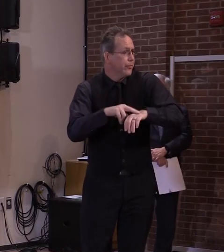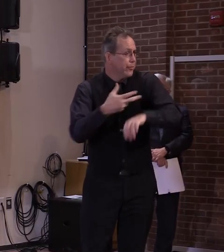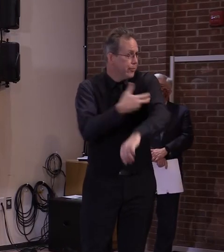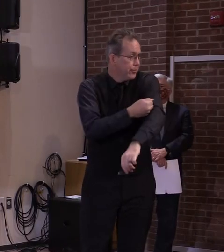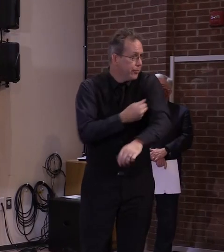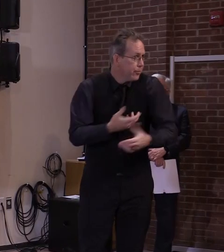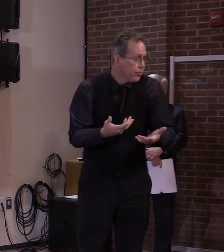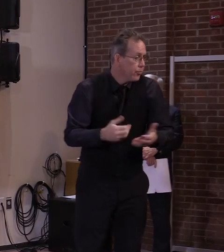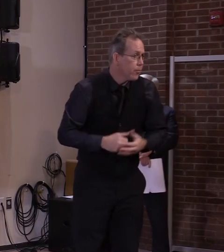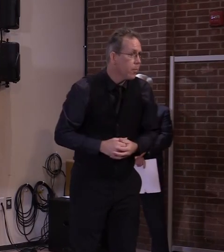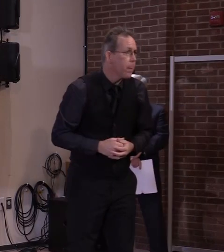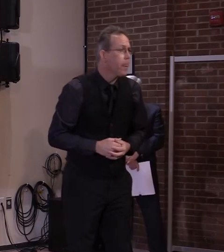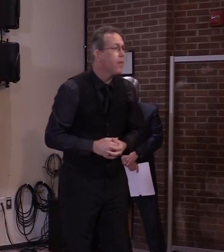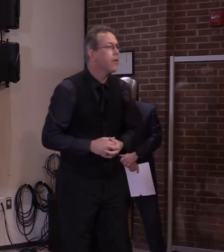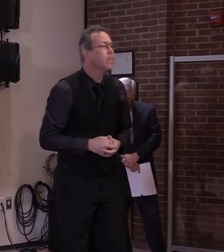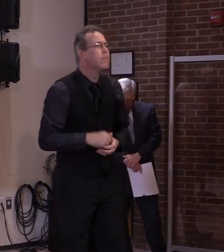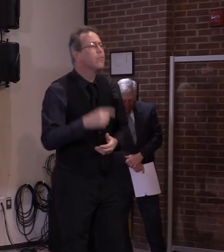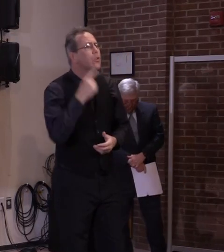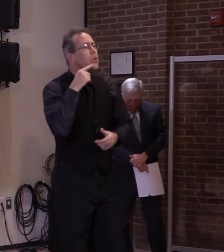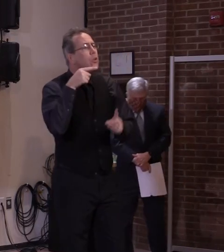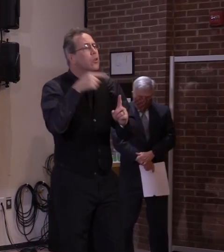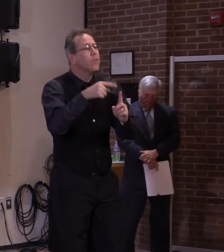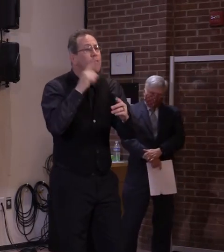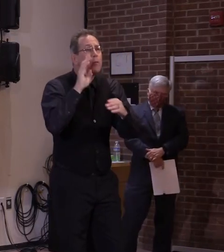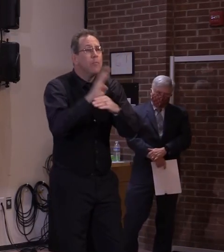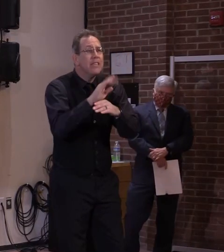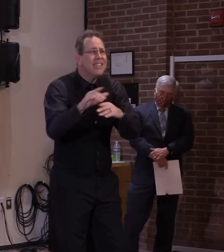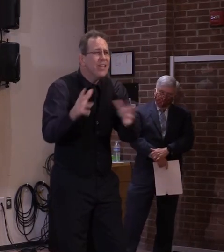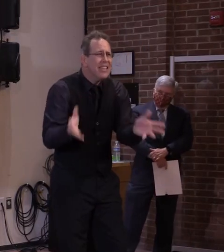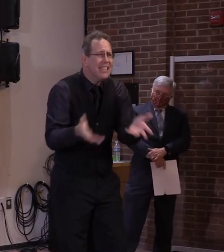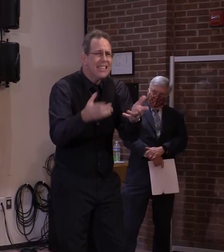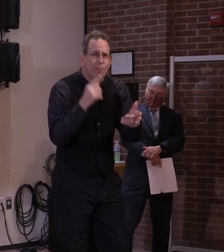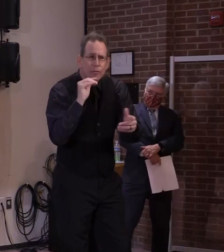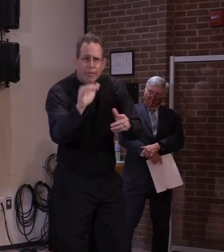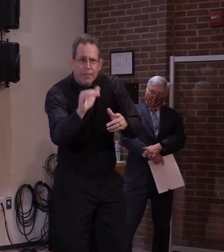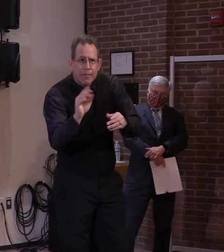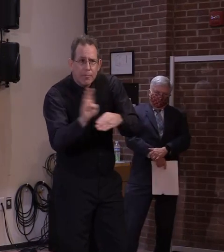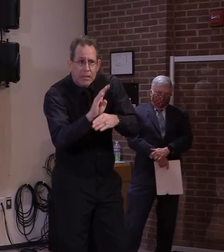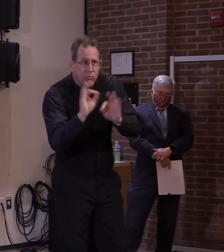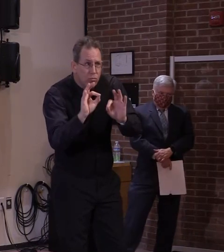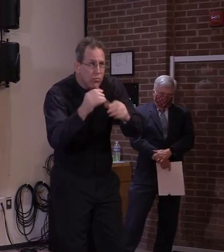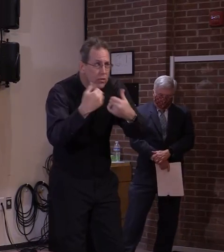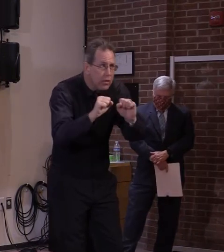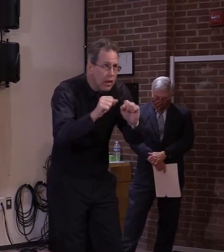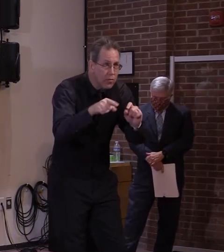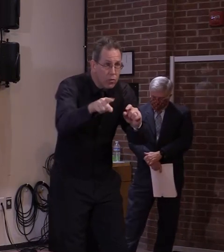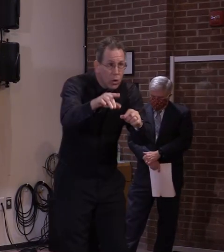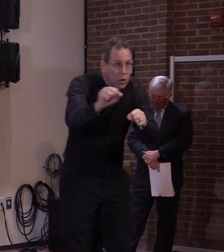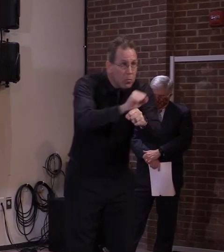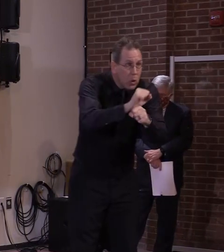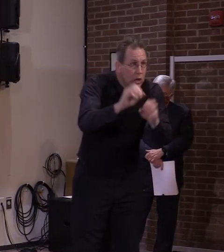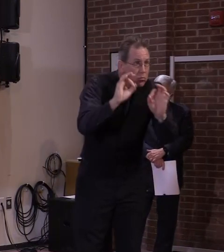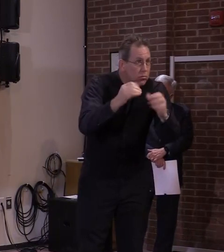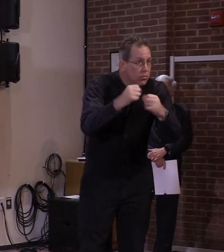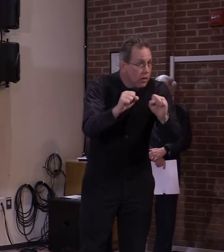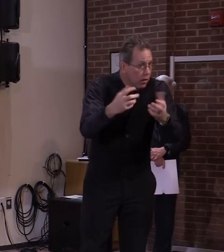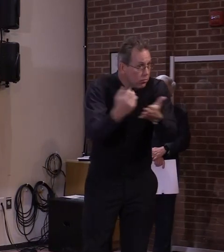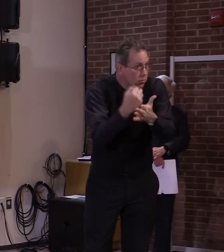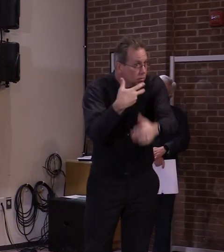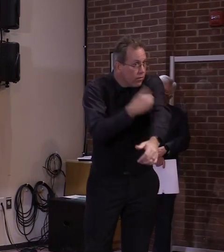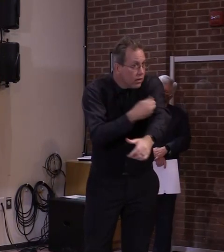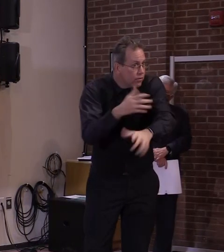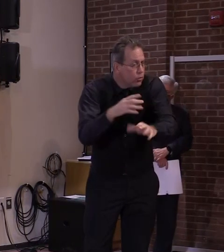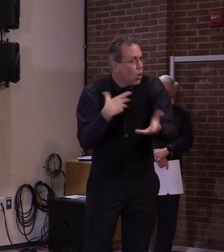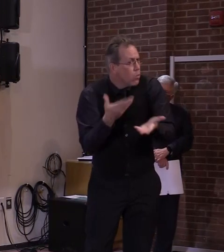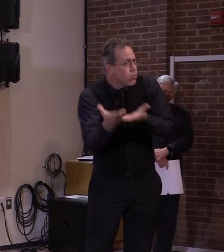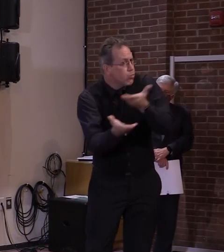asking employees to provide proof of full vaccination and booster shots when eligible. Again, the advantage to your